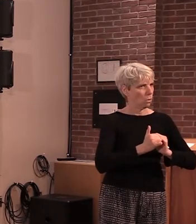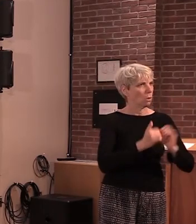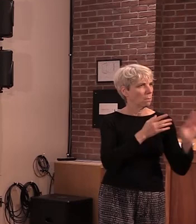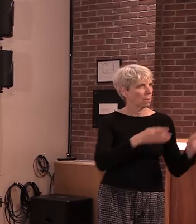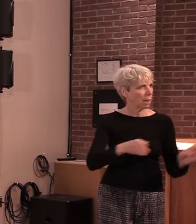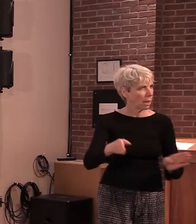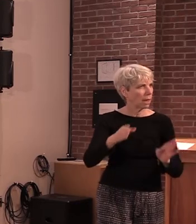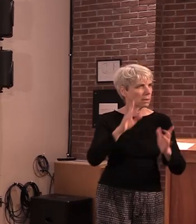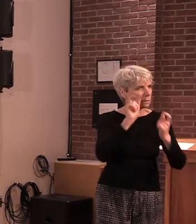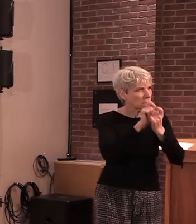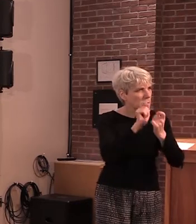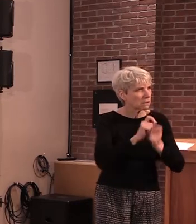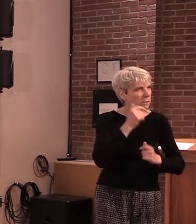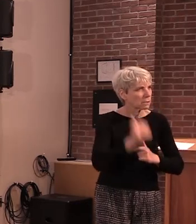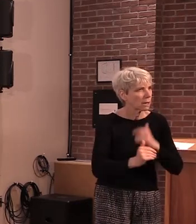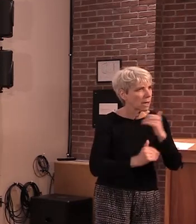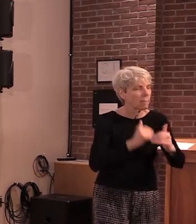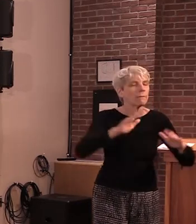it yet.